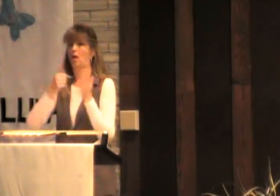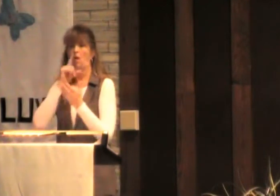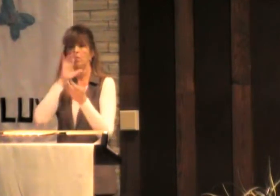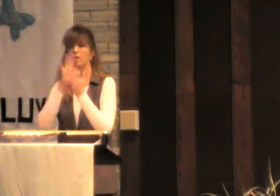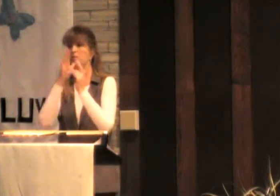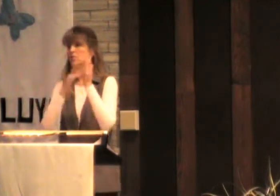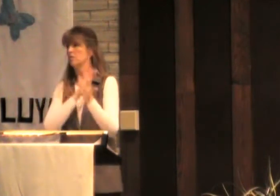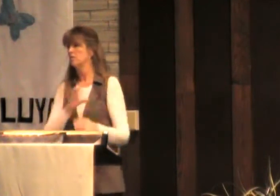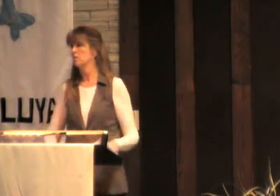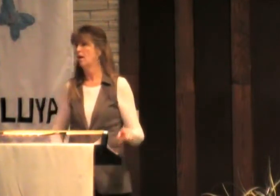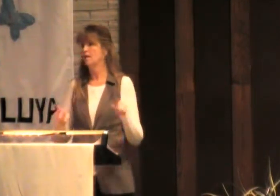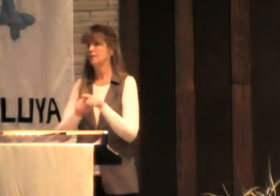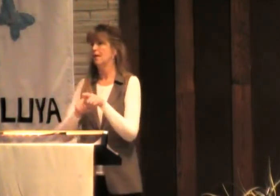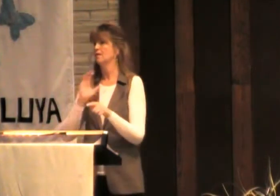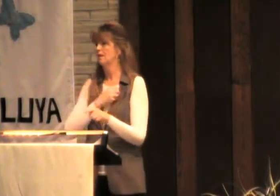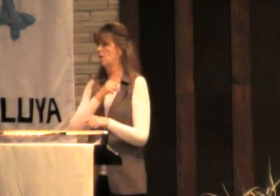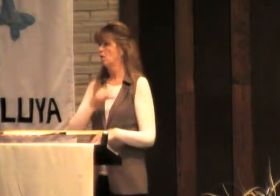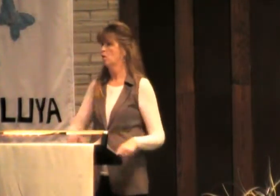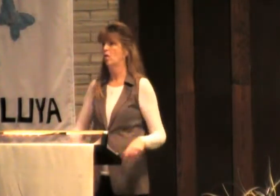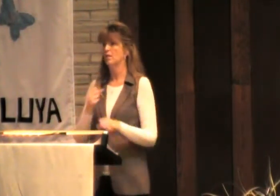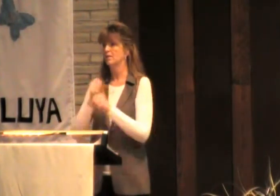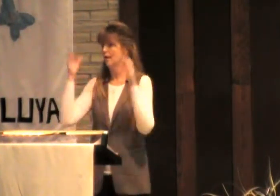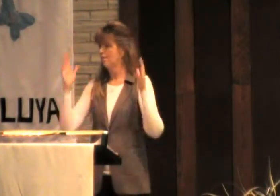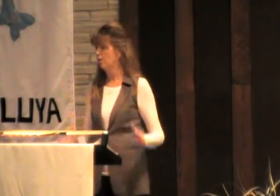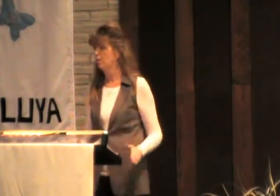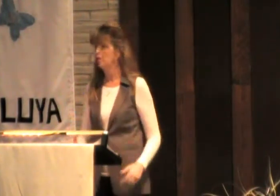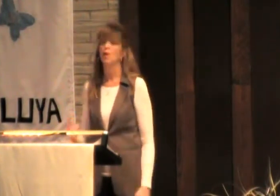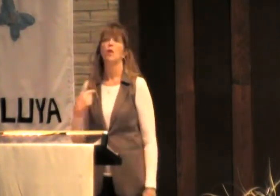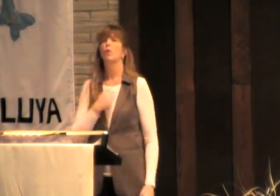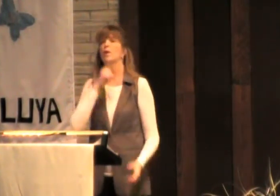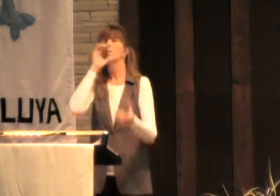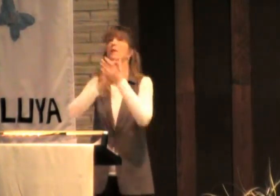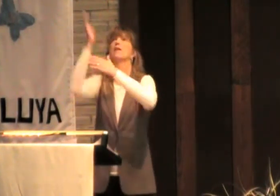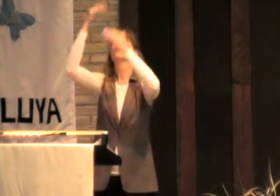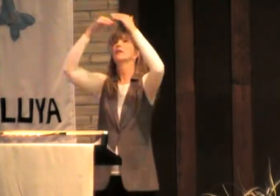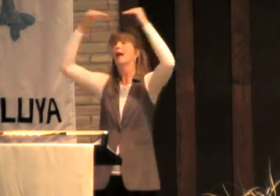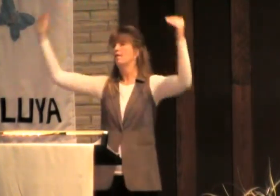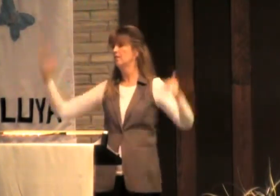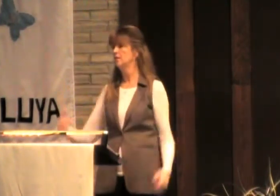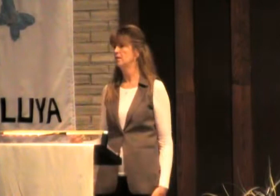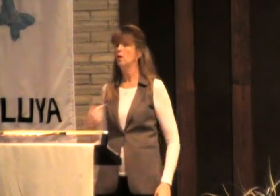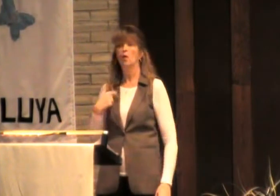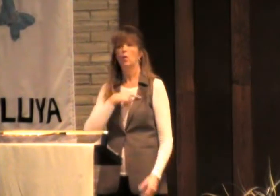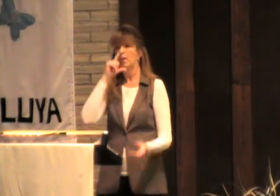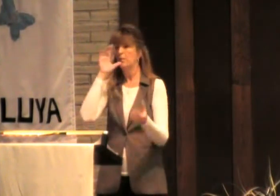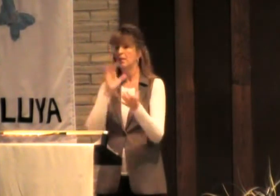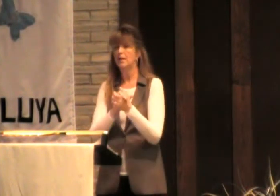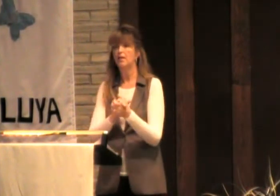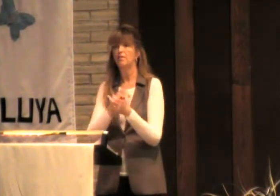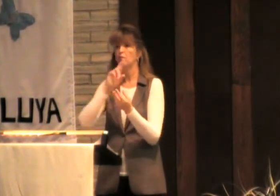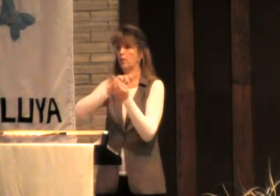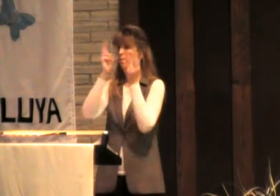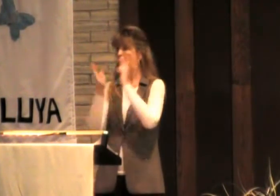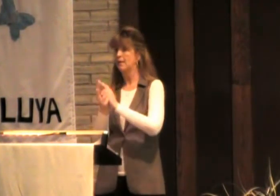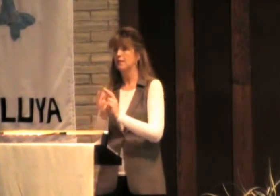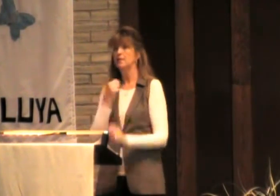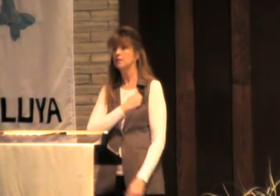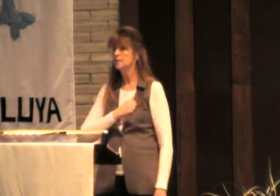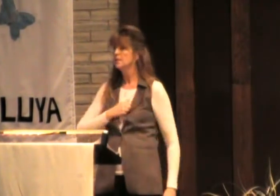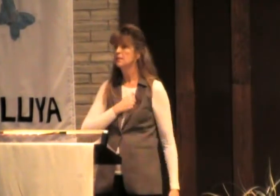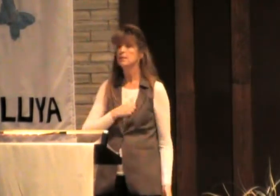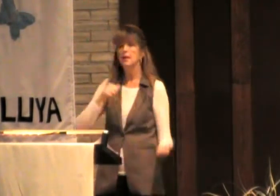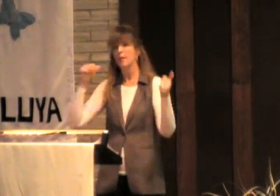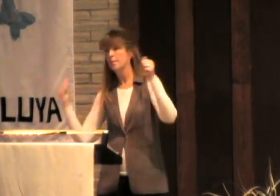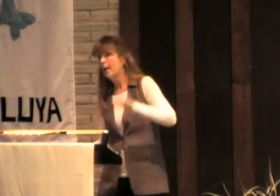okay. We all believe in Jesus Christ as our Lord and Savior. We believe in heaven. We believe